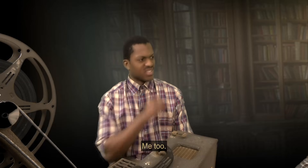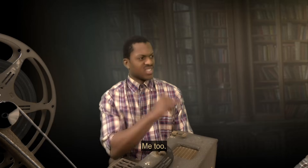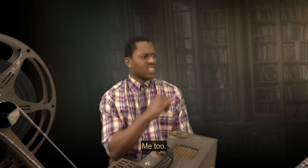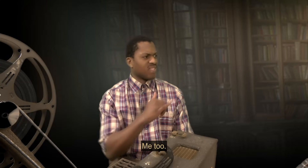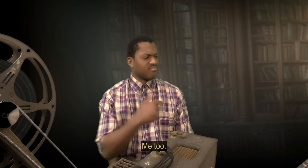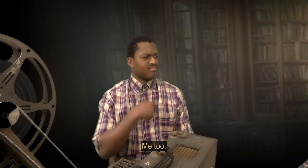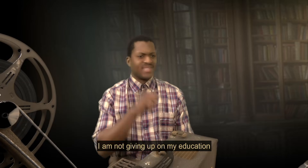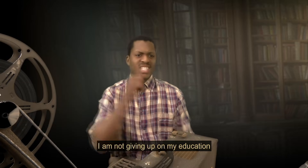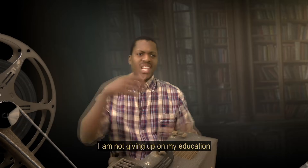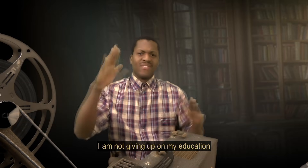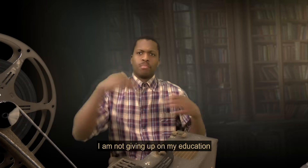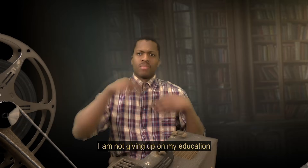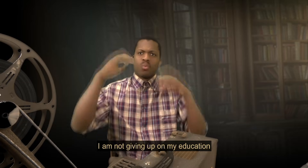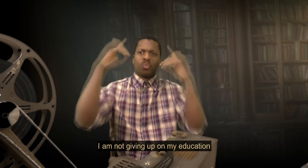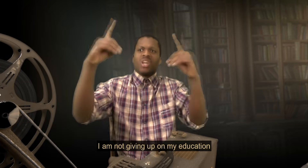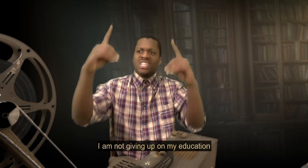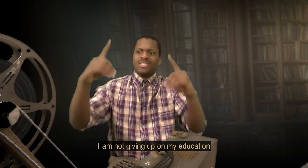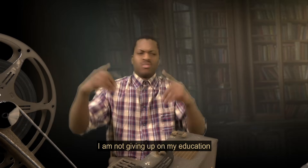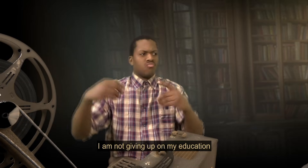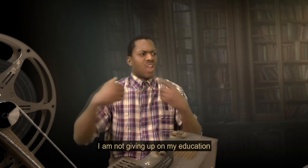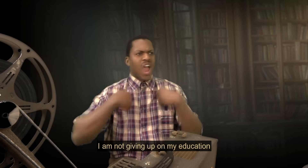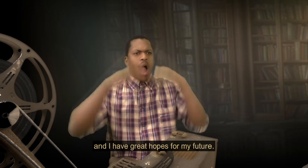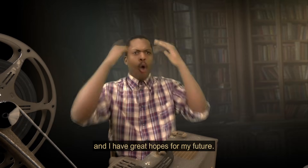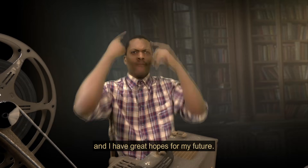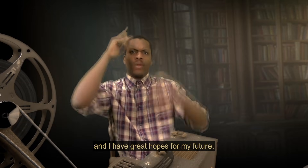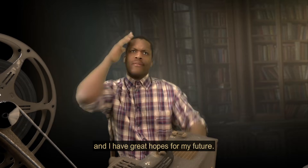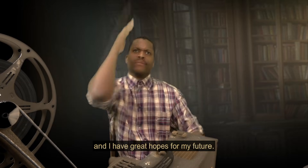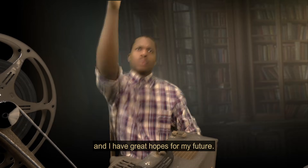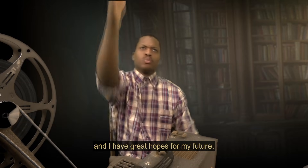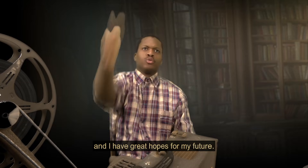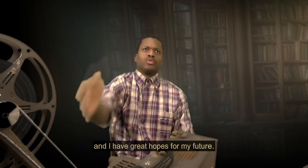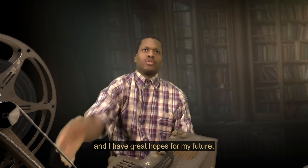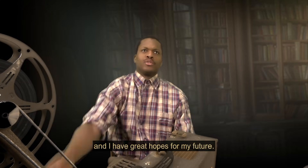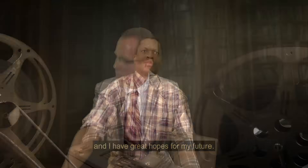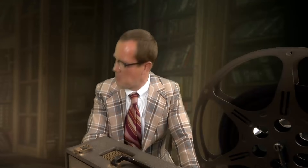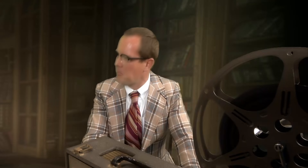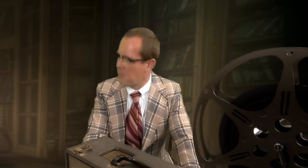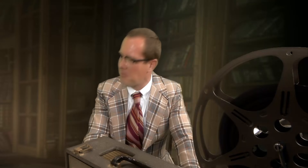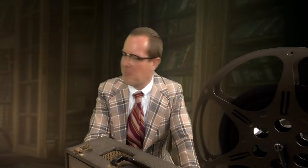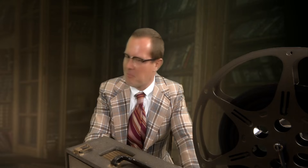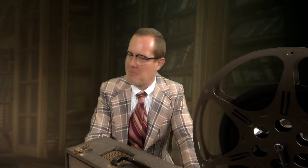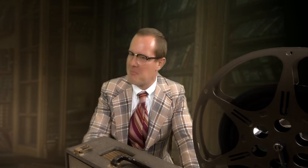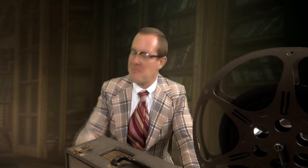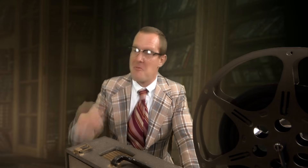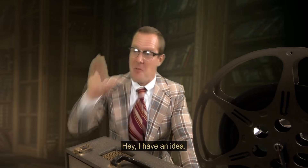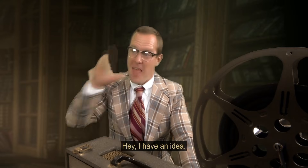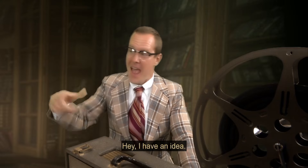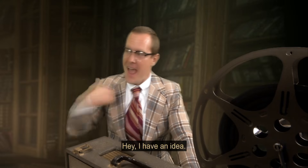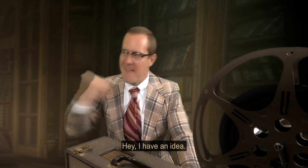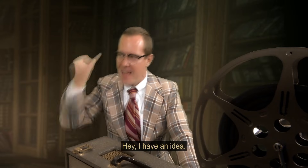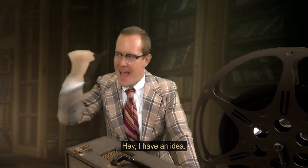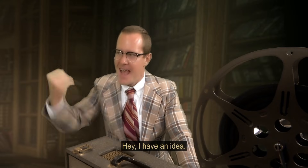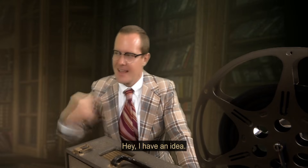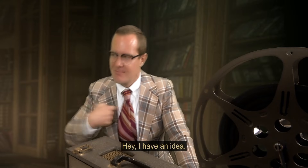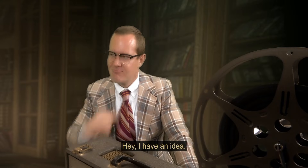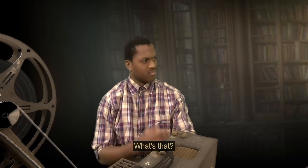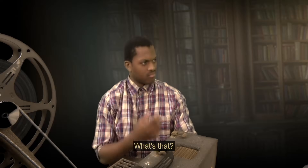Me too. I'm not giving up on my education. I have great hope for my future. Hey, I have an idea. What's